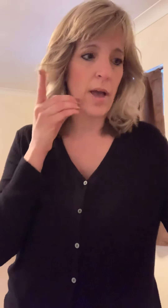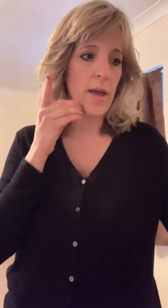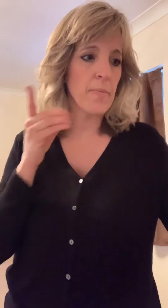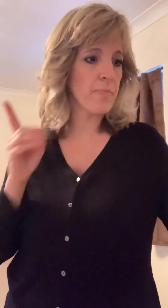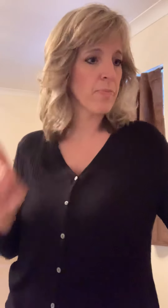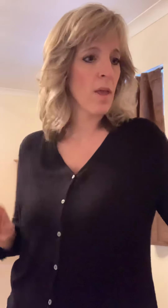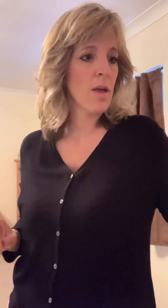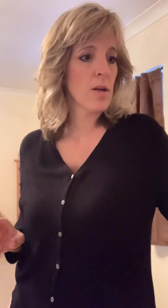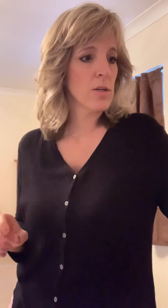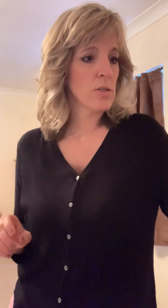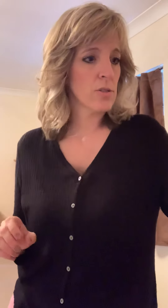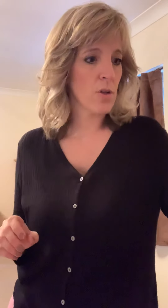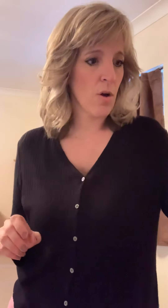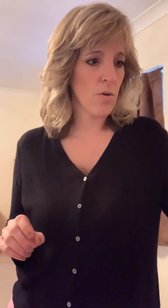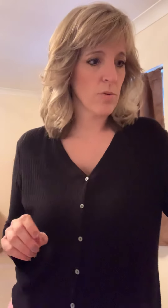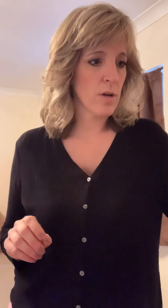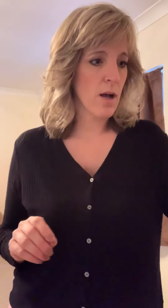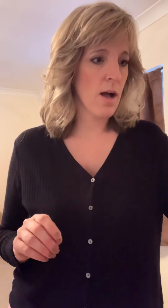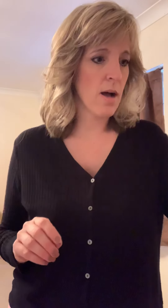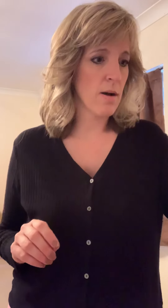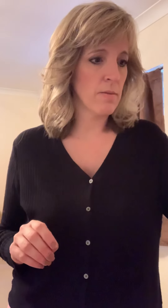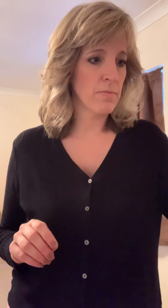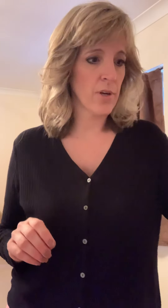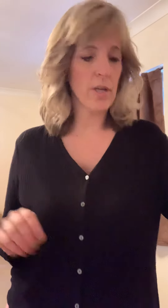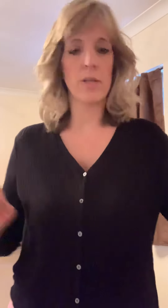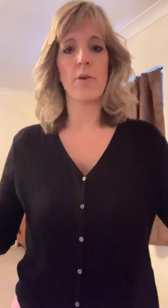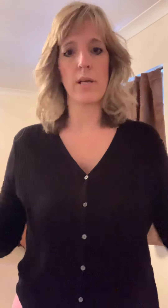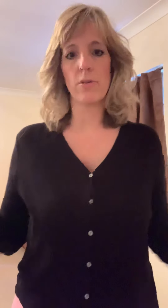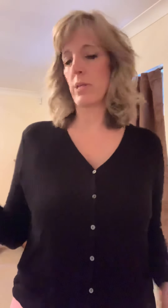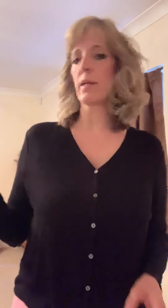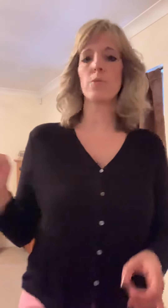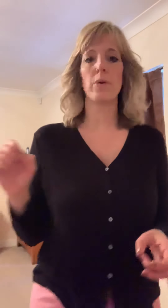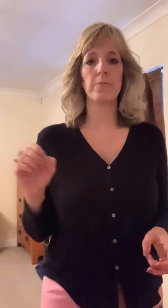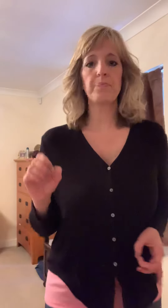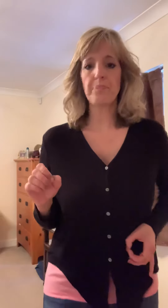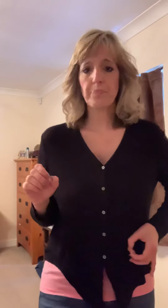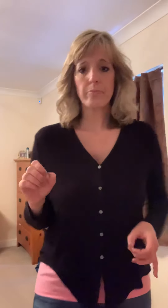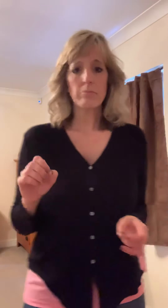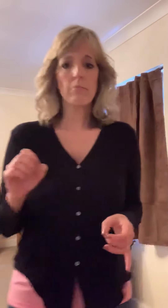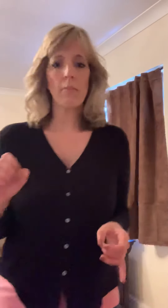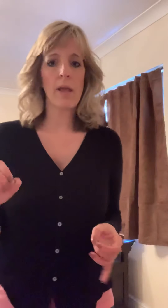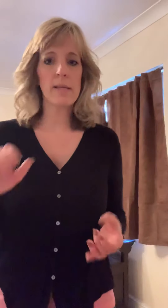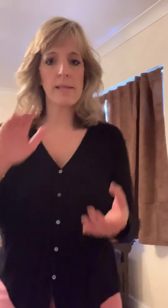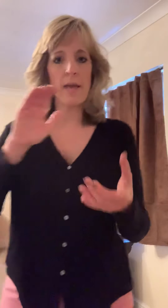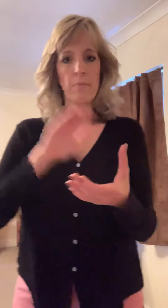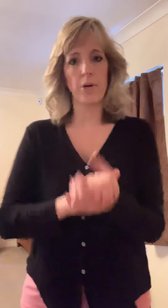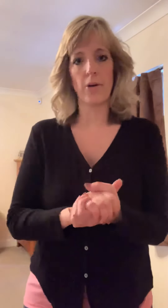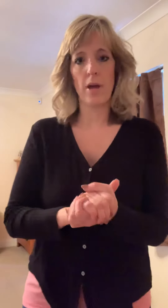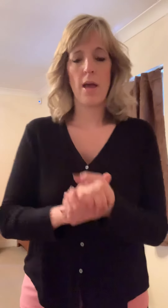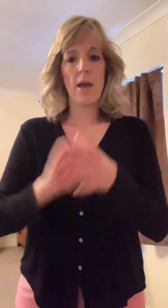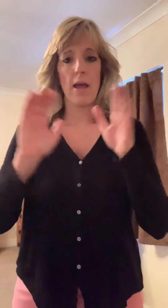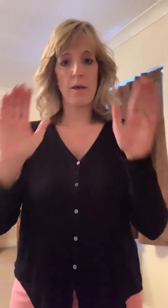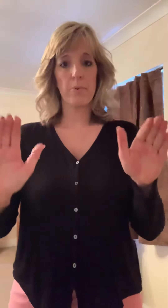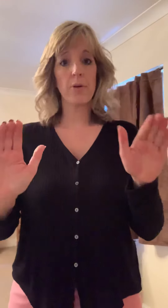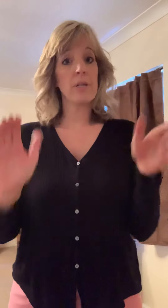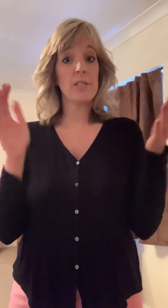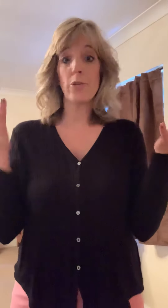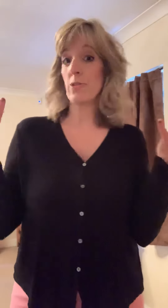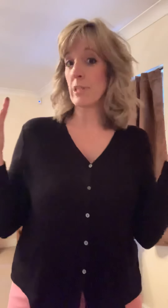okay? So, very good. Okay, so the next one is hamburger. Hamburger is you just